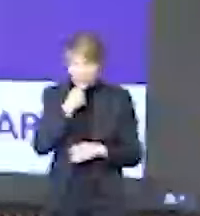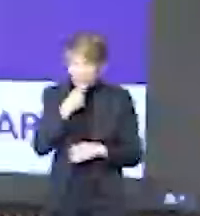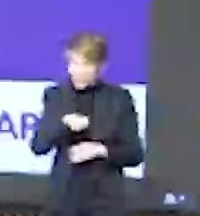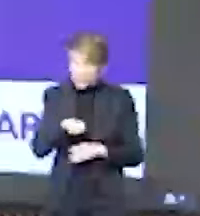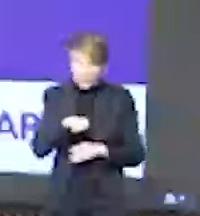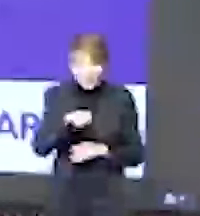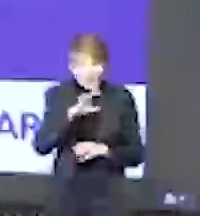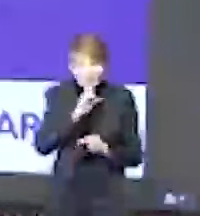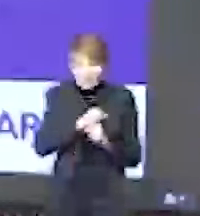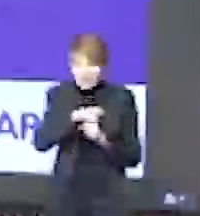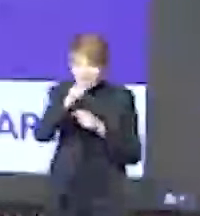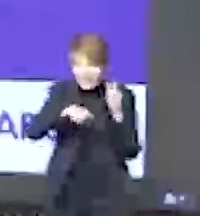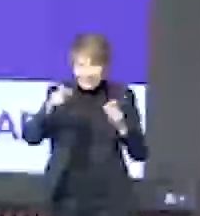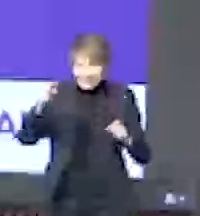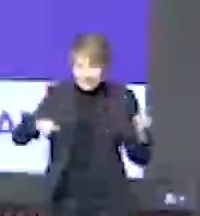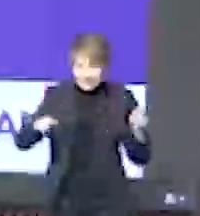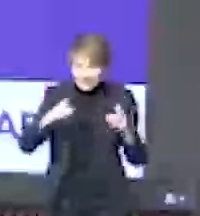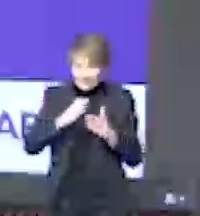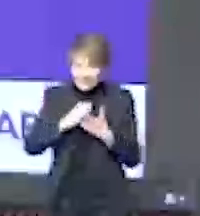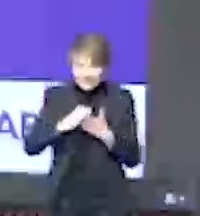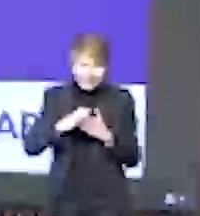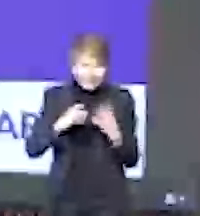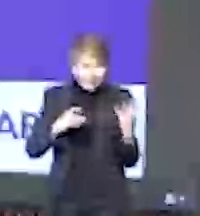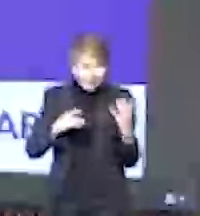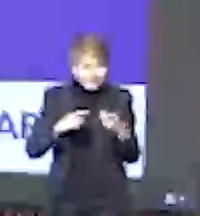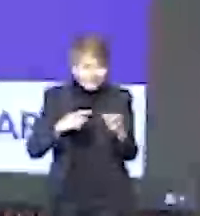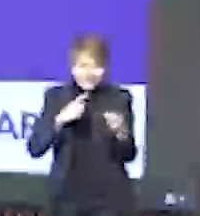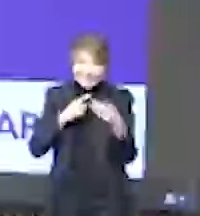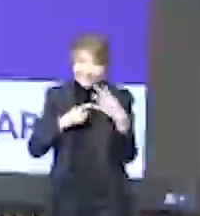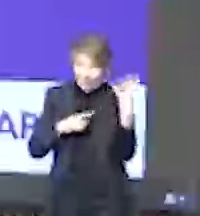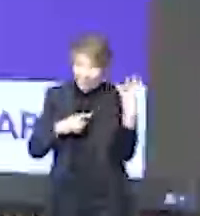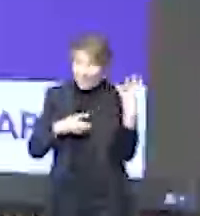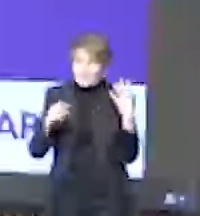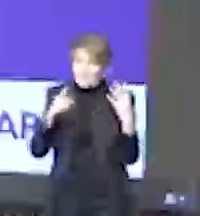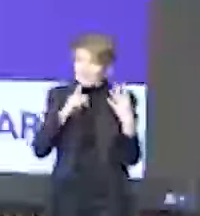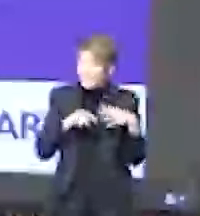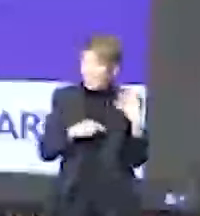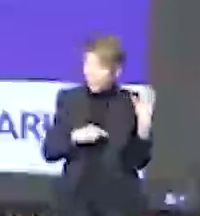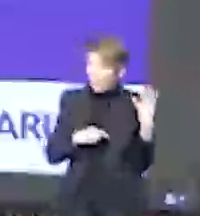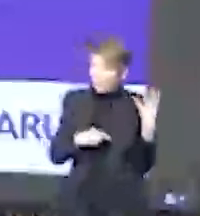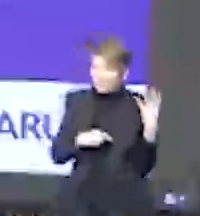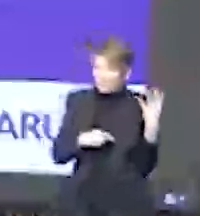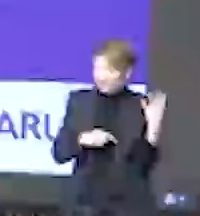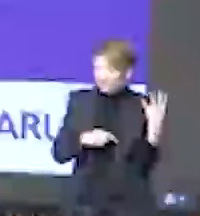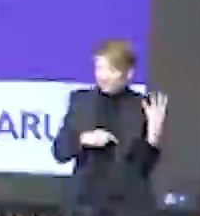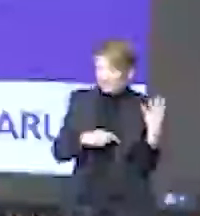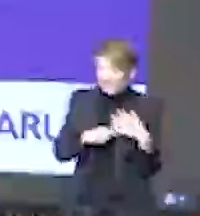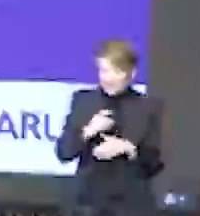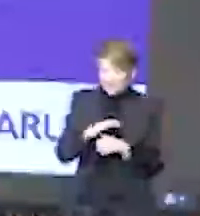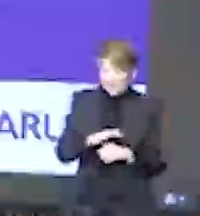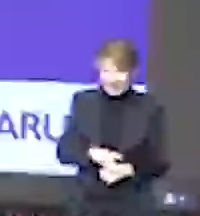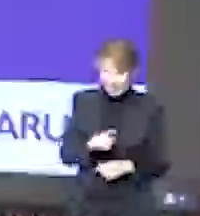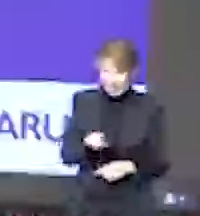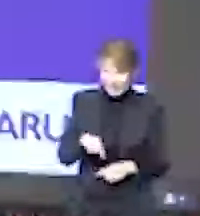existing parliamentarians in Australian Parliament. Oh, you're holding up four fingers. There we go. Thank you. It's depressing. You can all do that on one